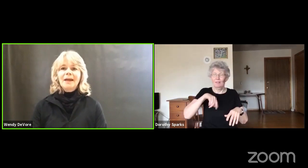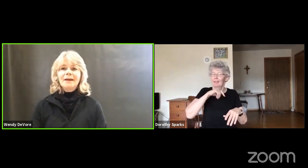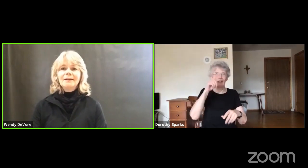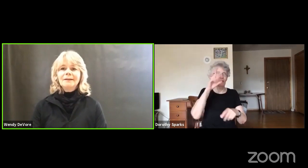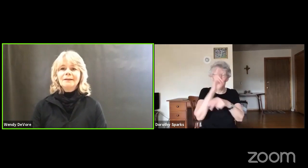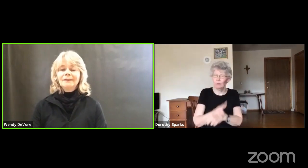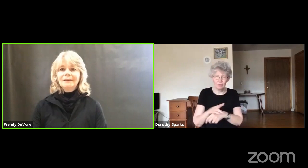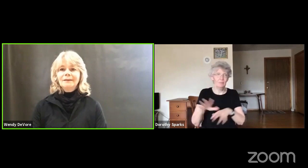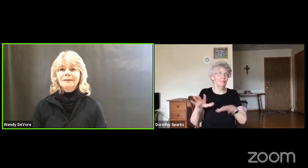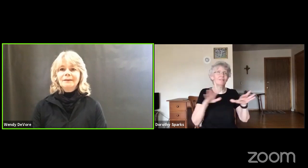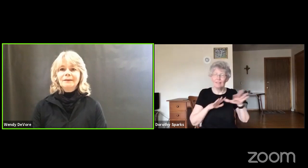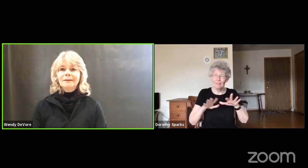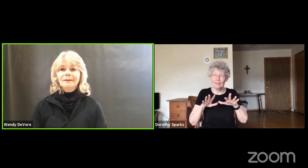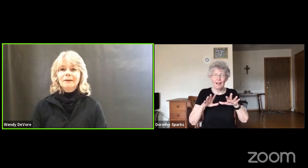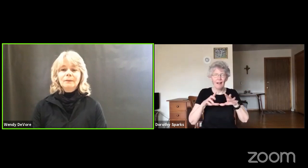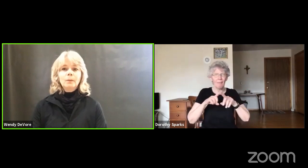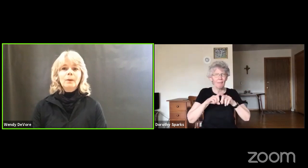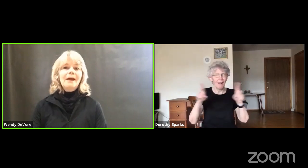And